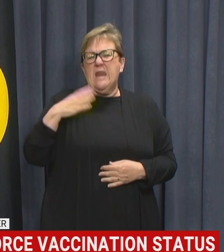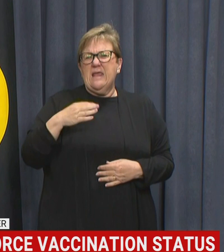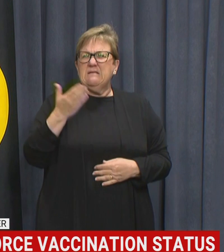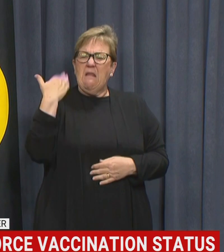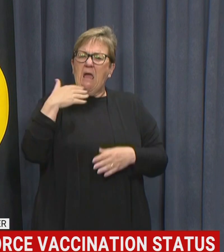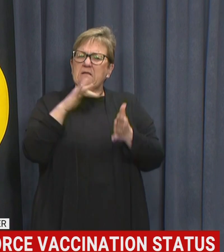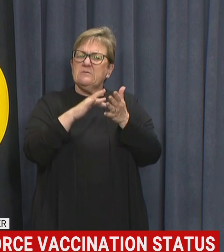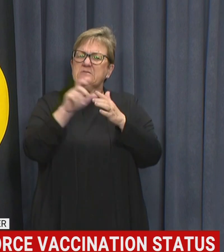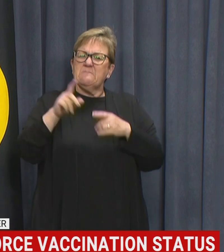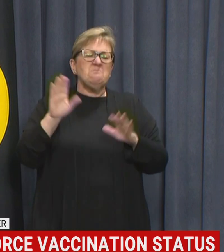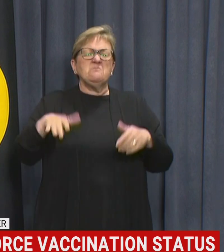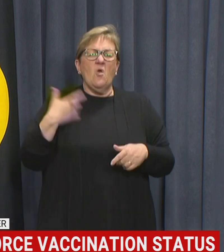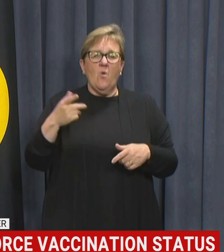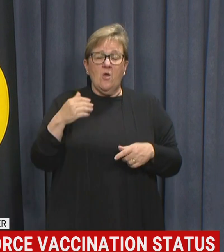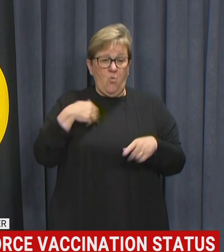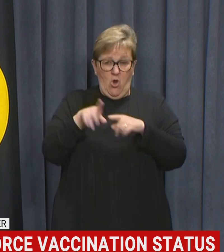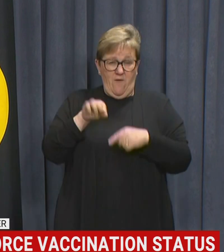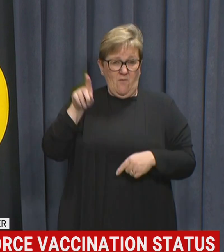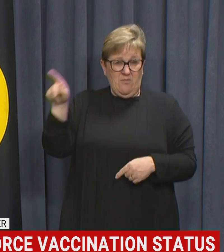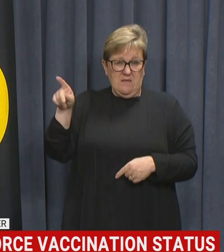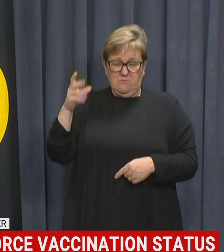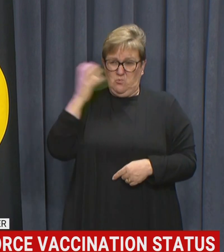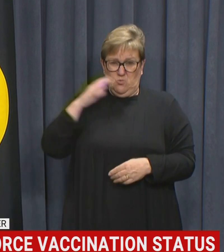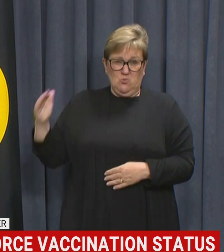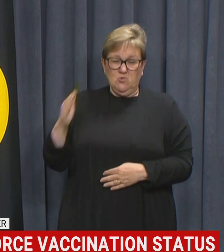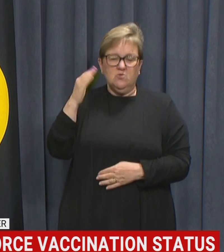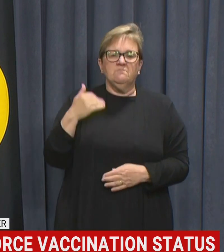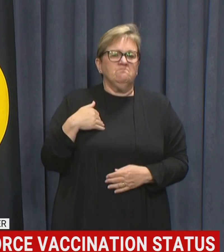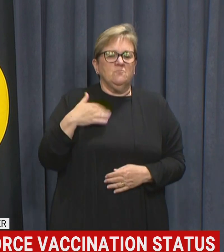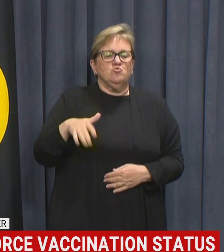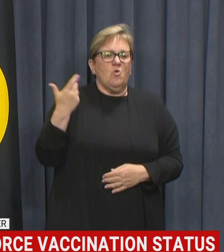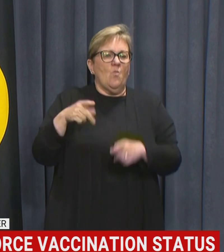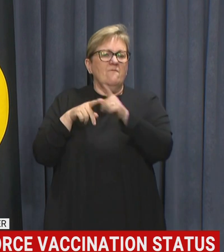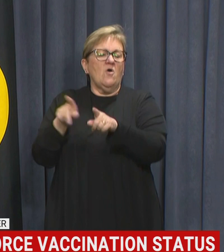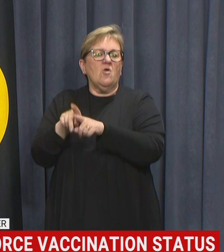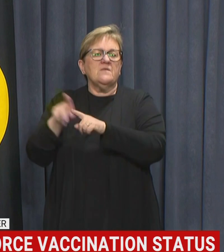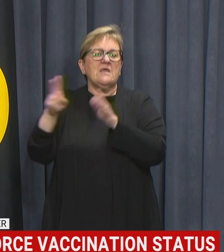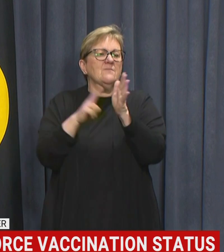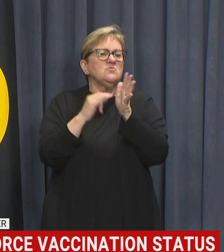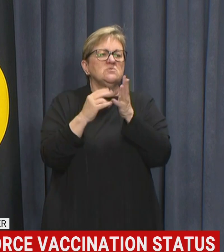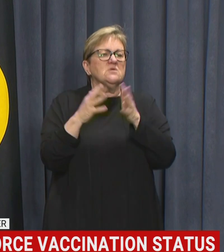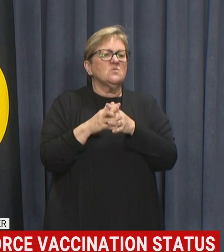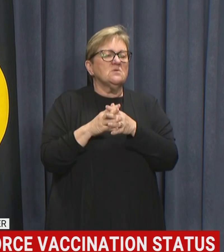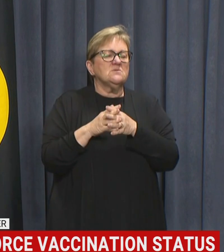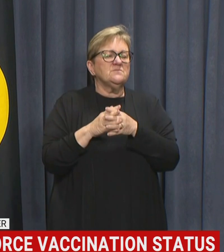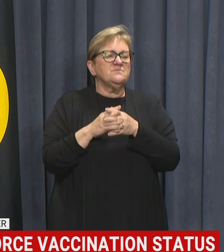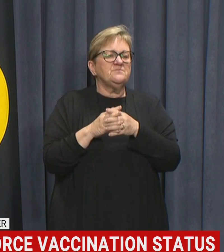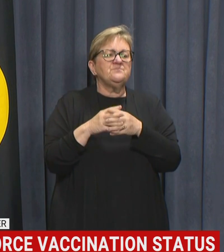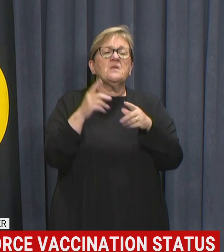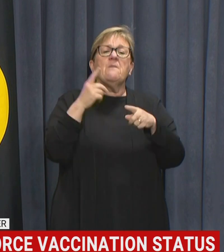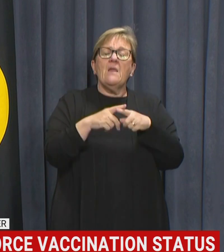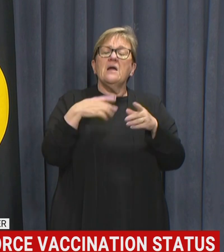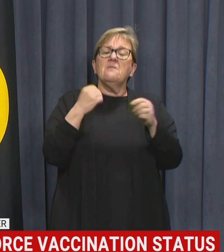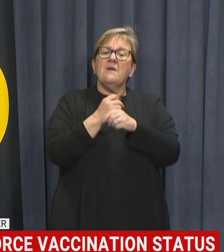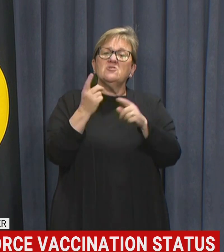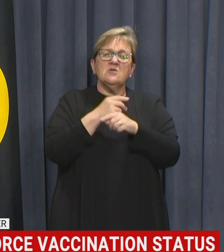mid-December. We've learnt from their mistakes and are determined not to repeat them. We will also be making